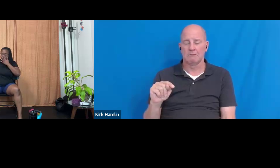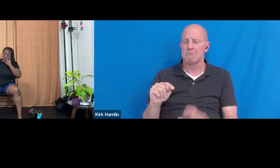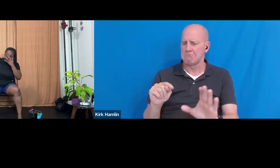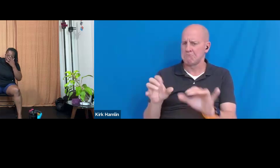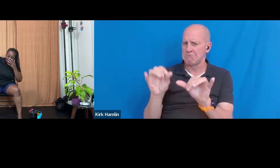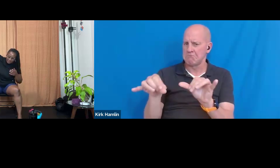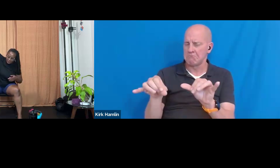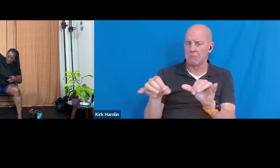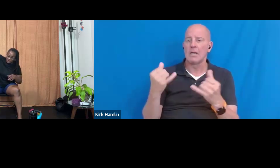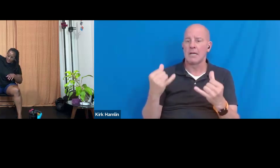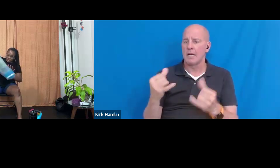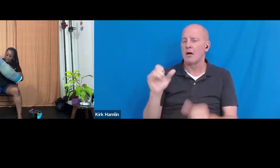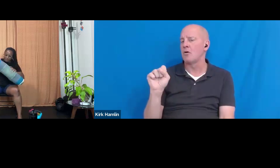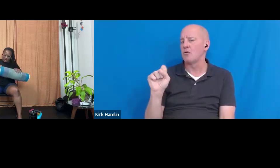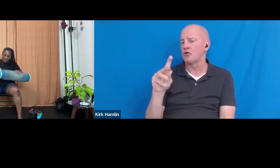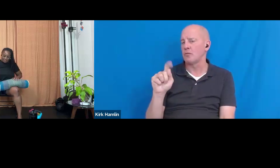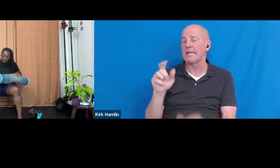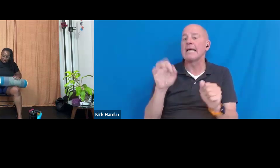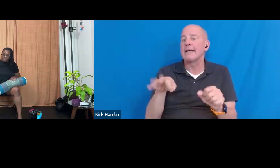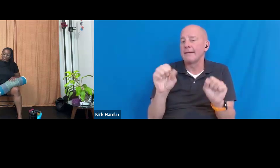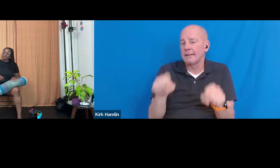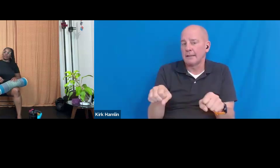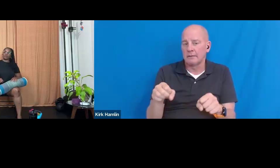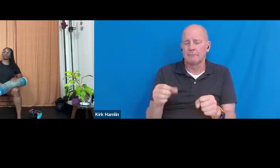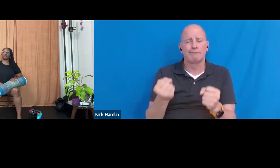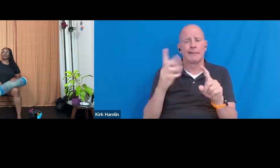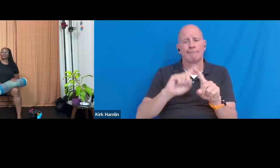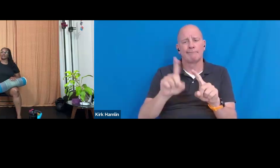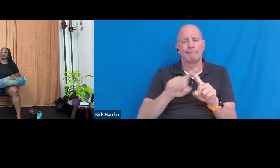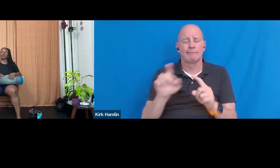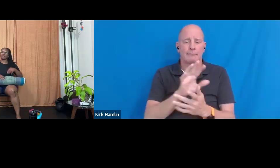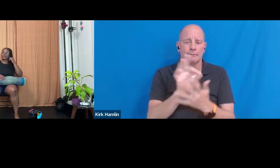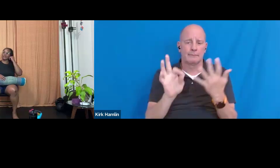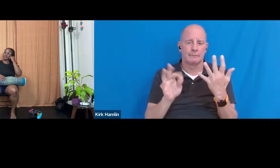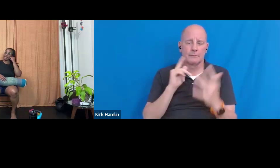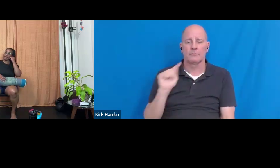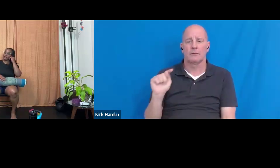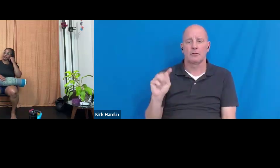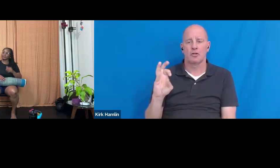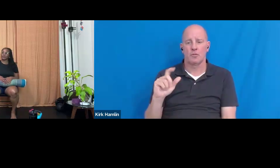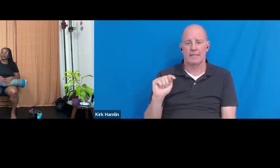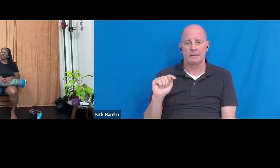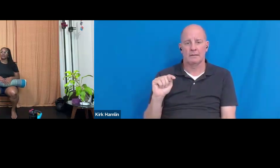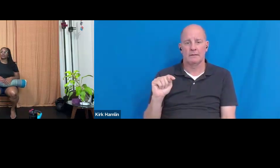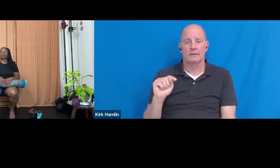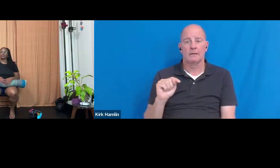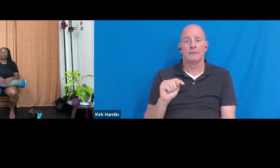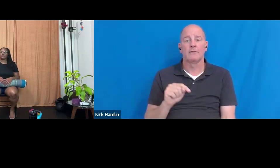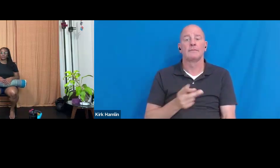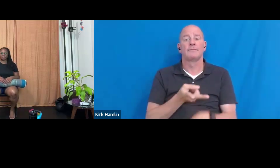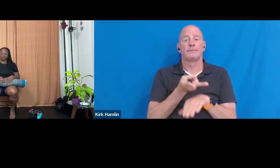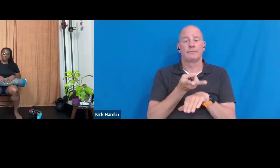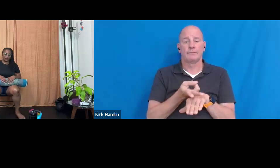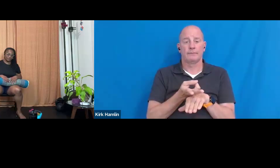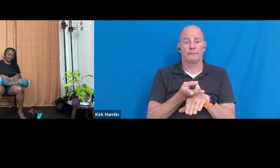because we're doing a twist next. So you have lots of options for twist. If you are laying down, you can